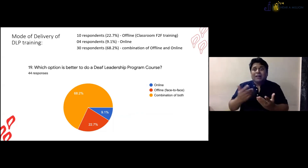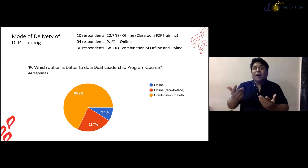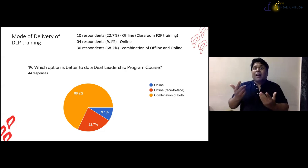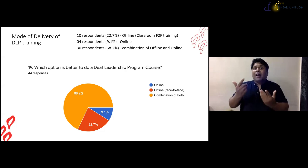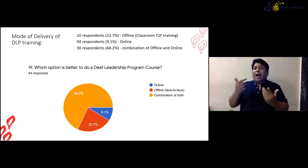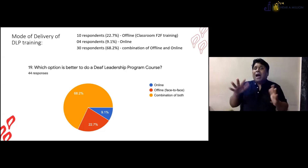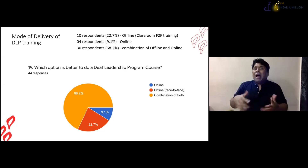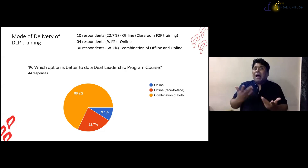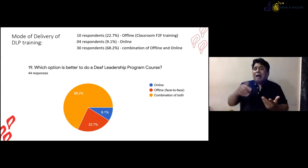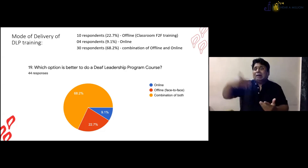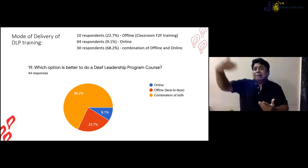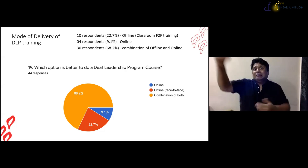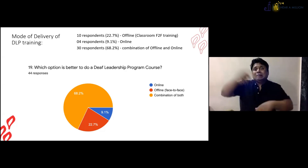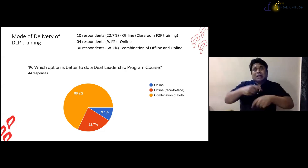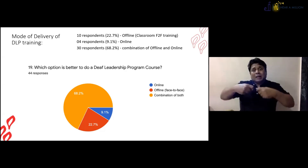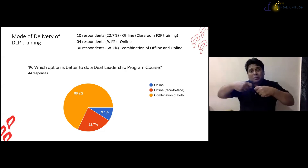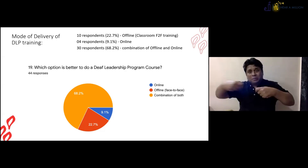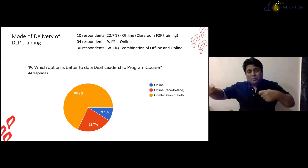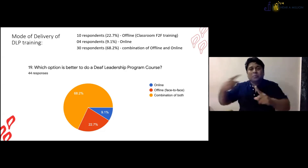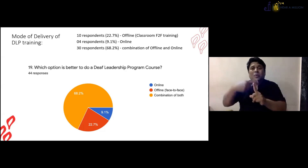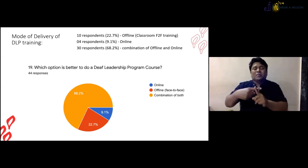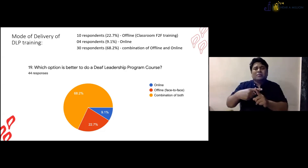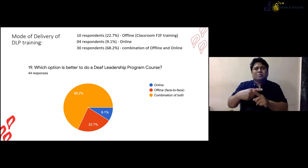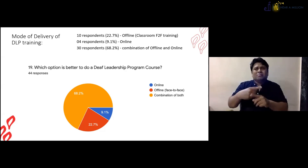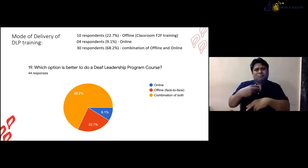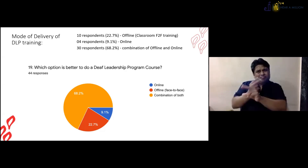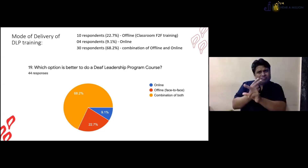during COVID, if we start, how would it take place?